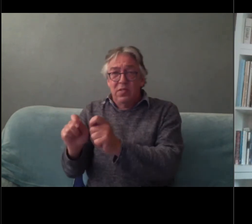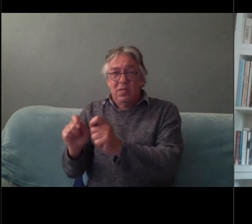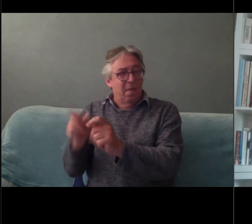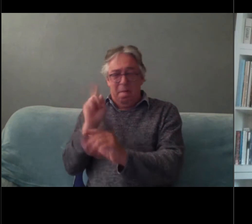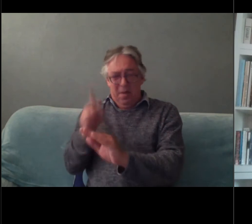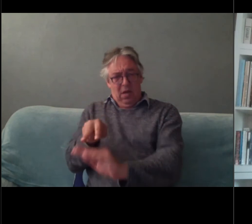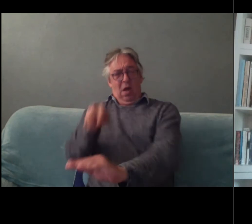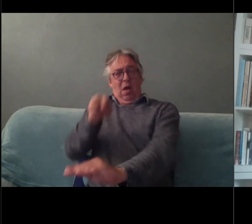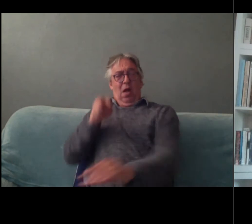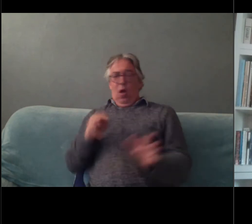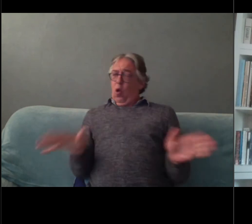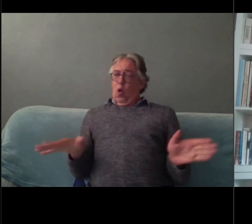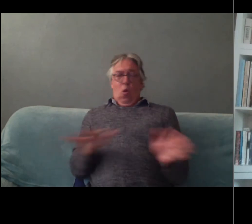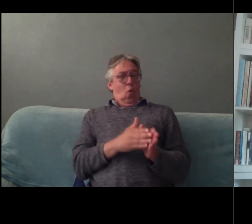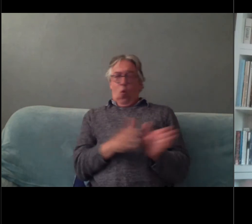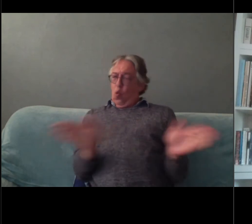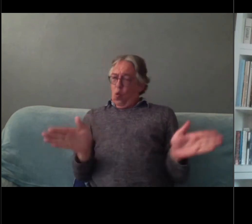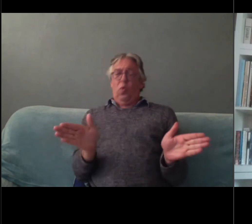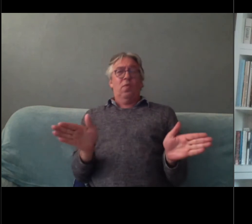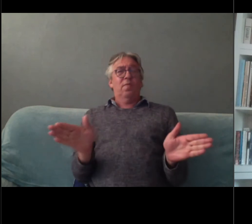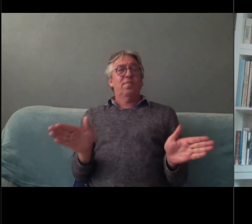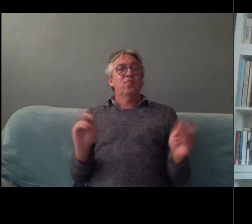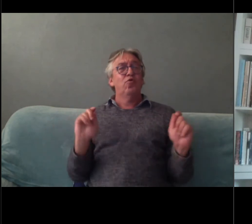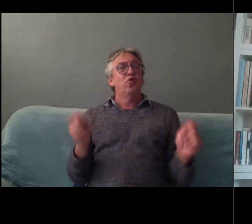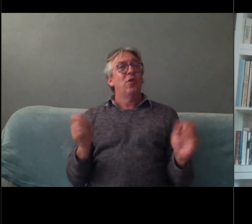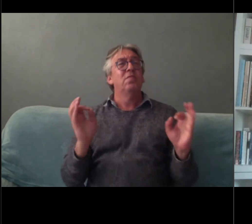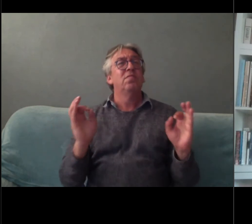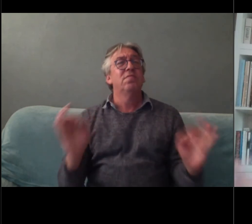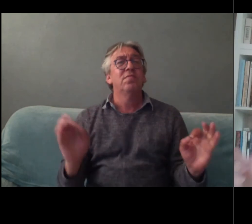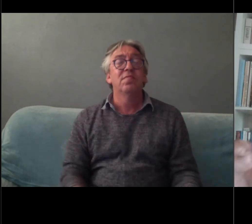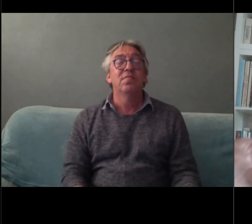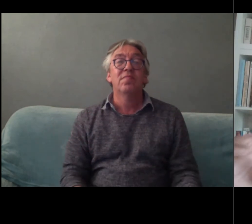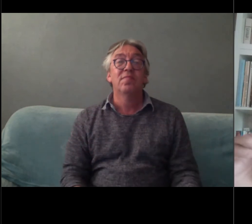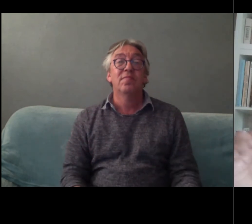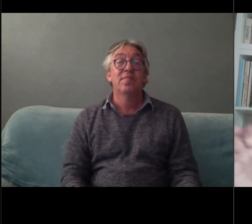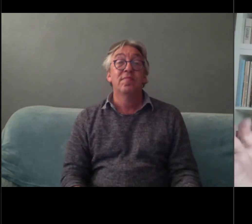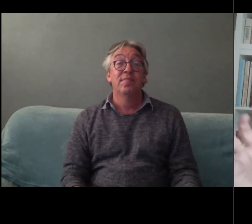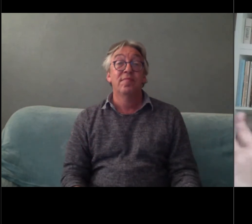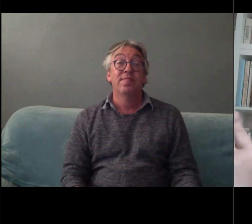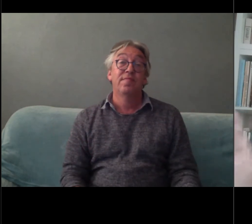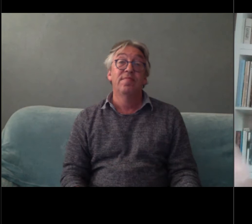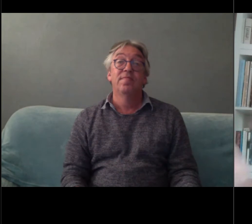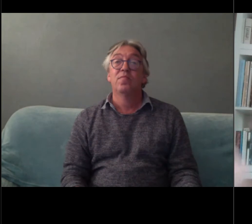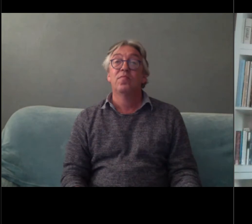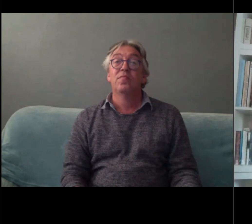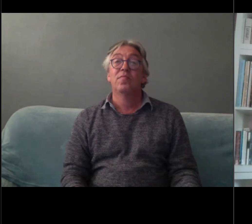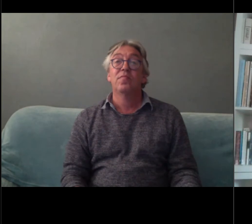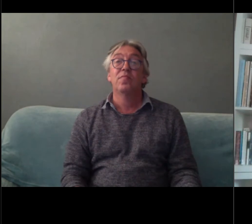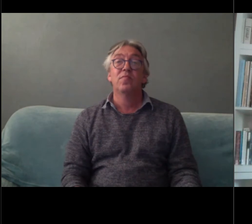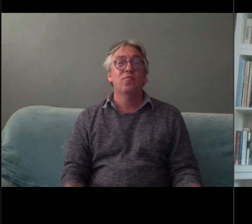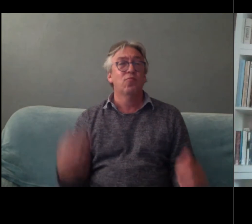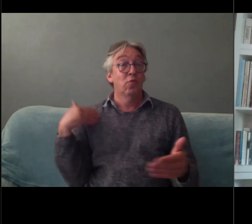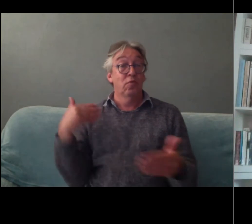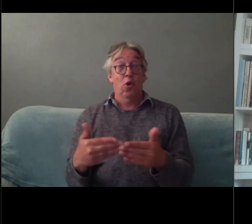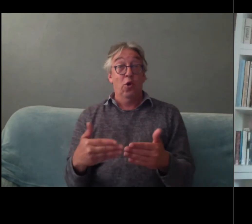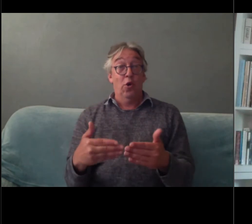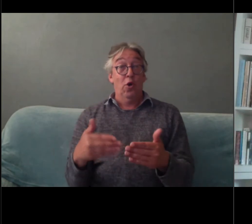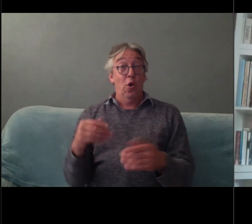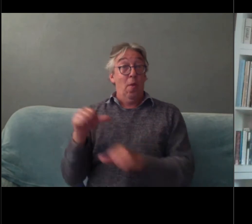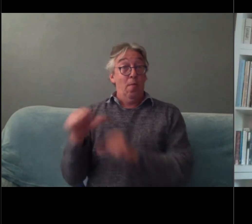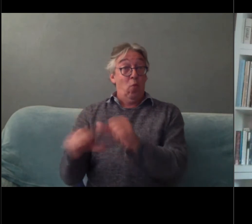on it. We still have a lot of talking about